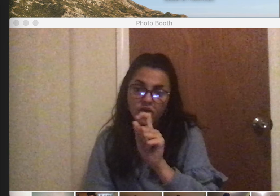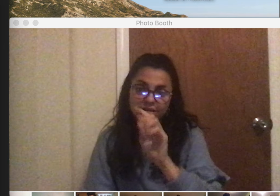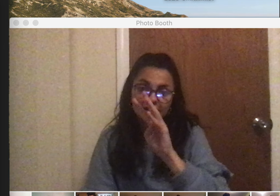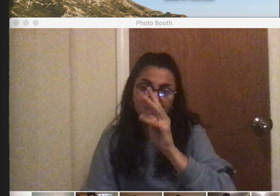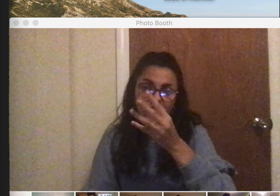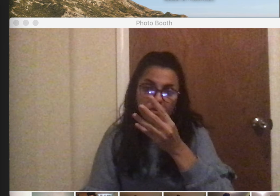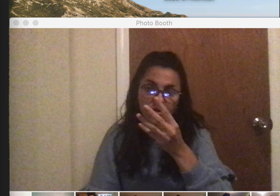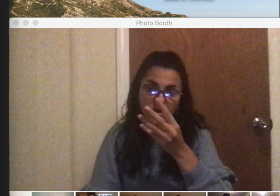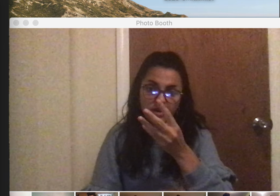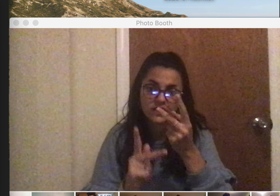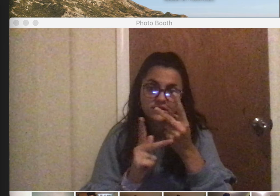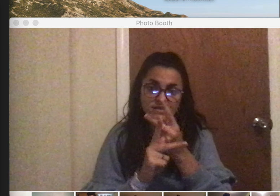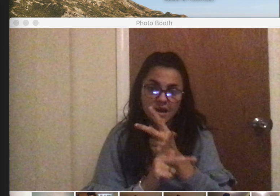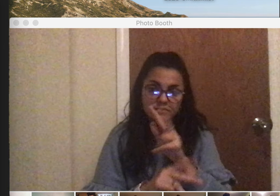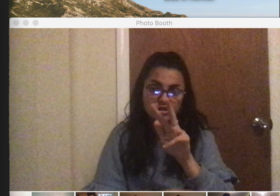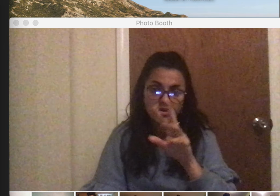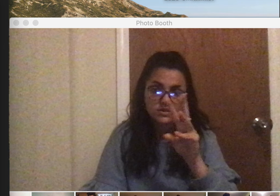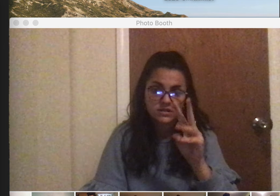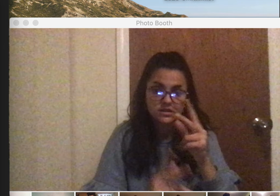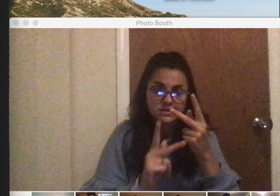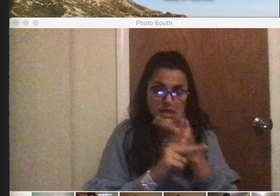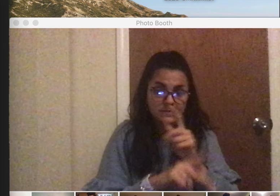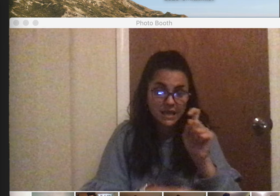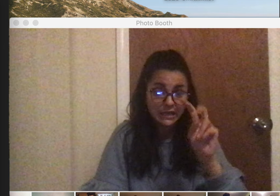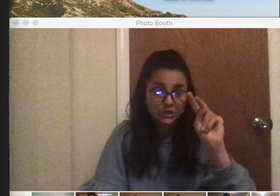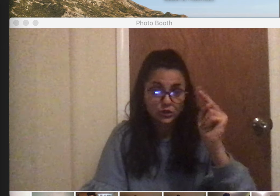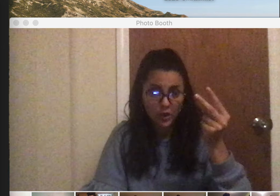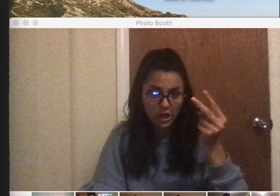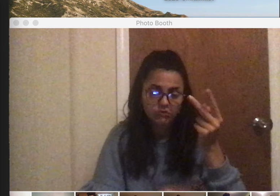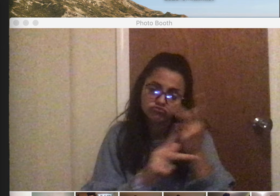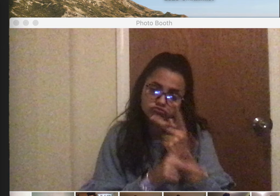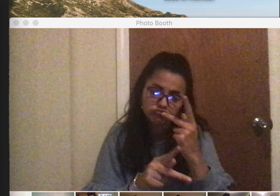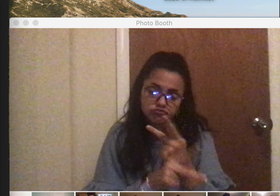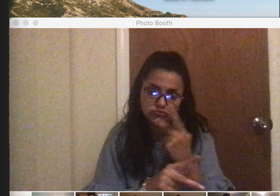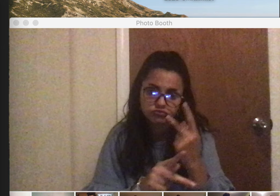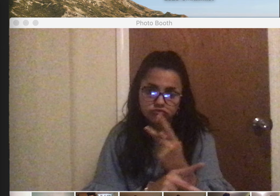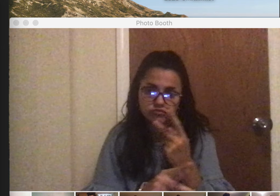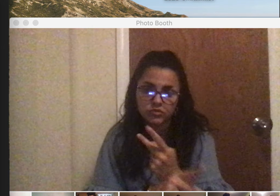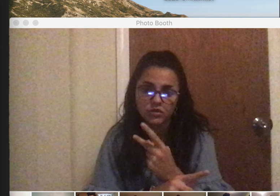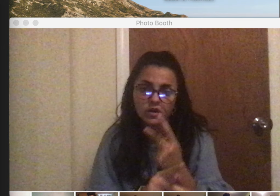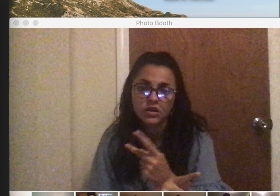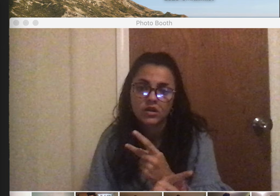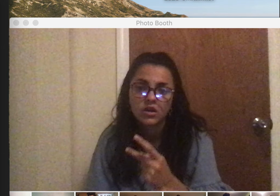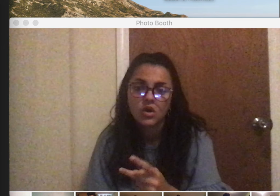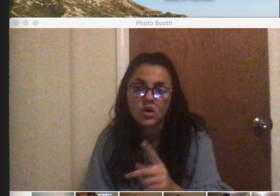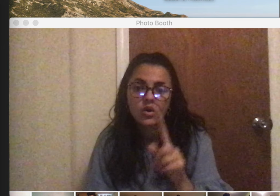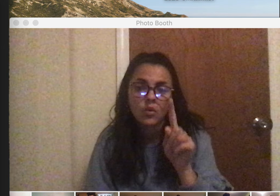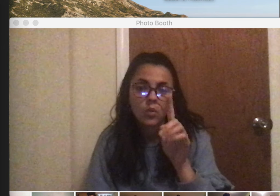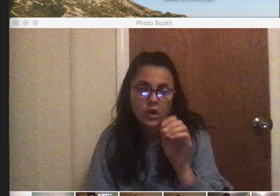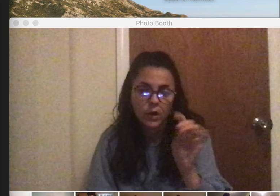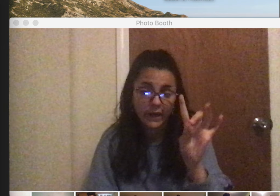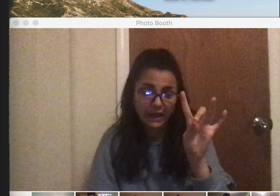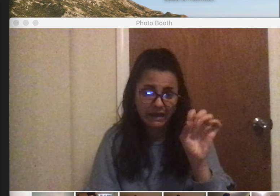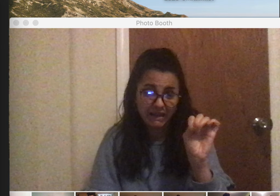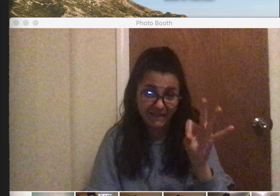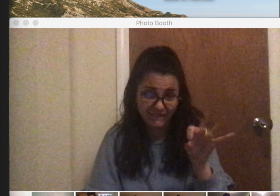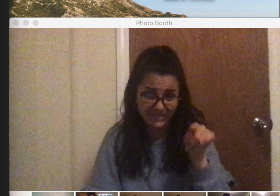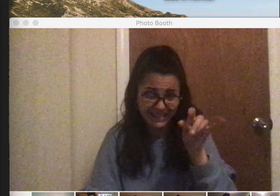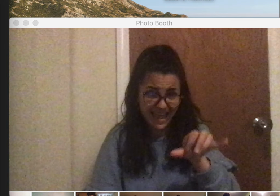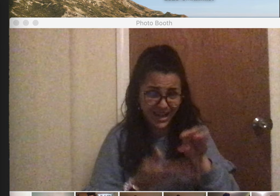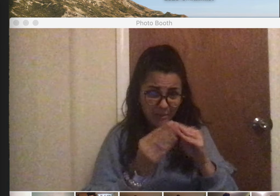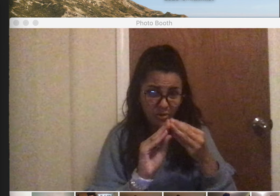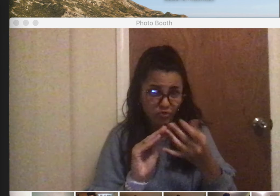And I believe, I'm sure somebody will correct me if I'm wrong, but that's 108. And then we're going